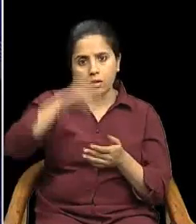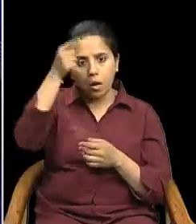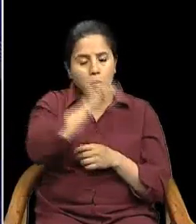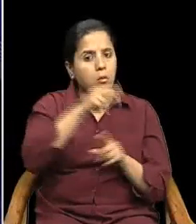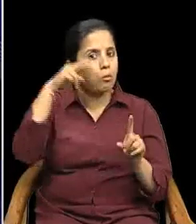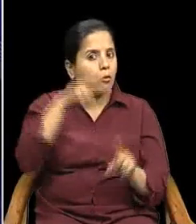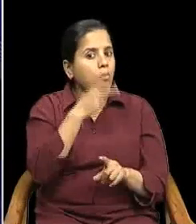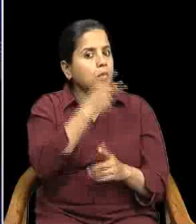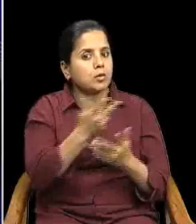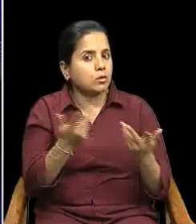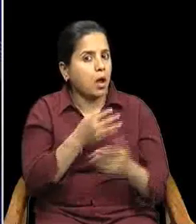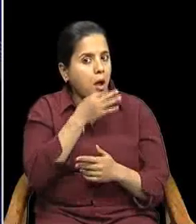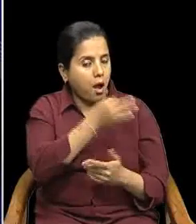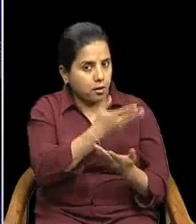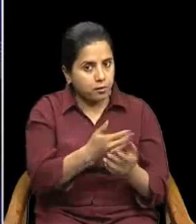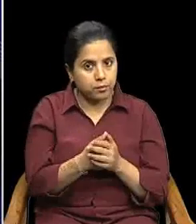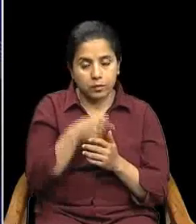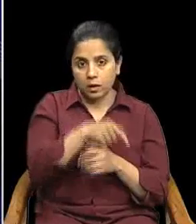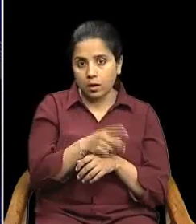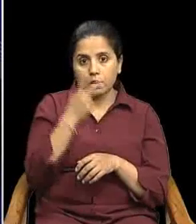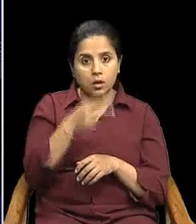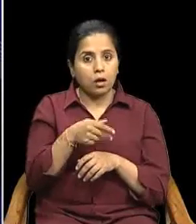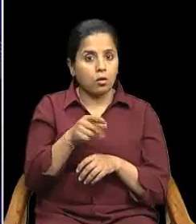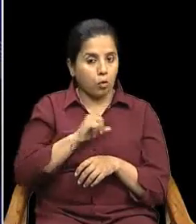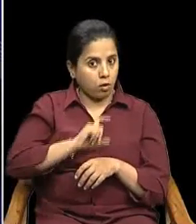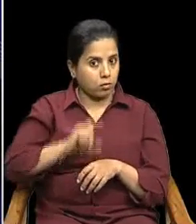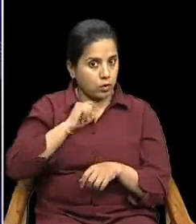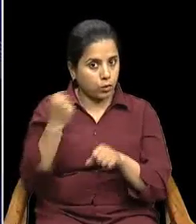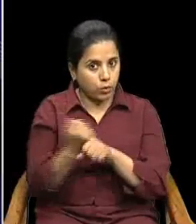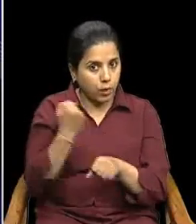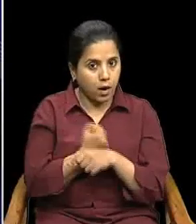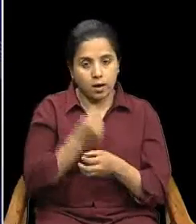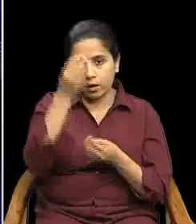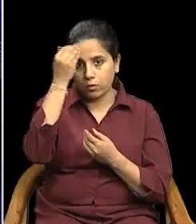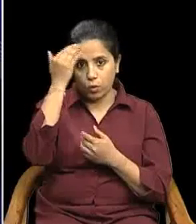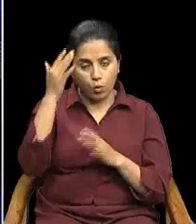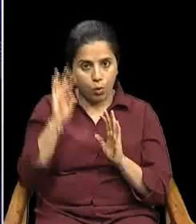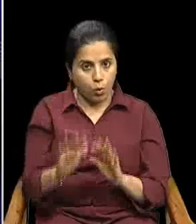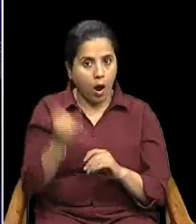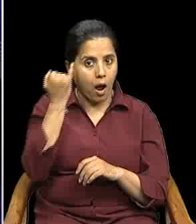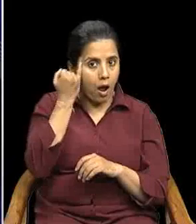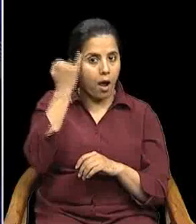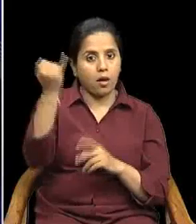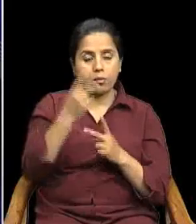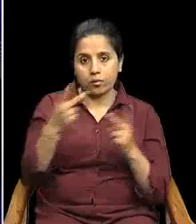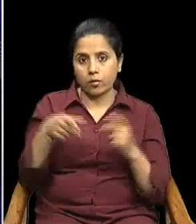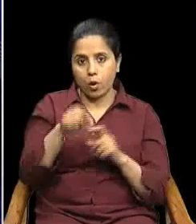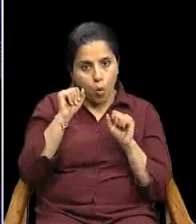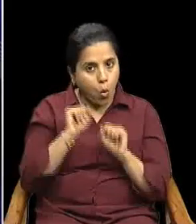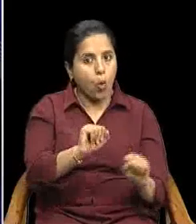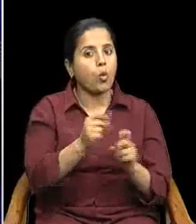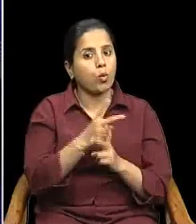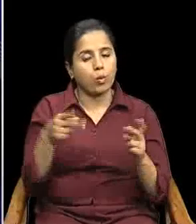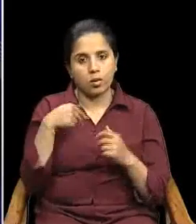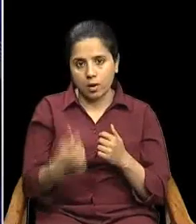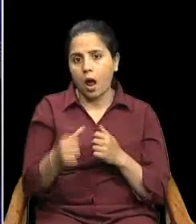view. Confident in working with the information and the ideas of their own and